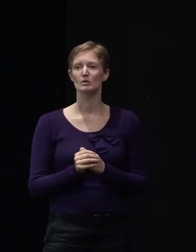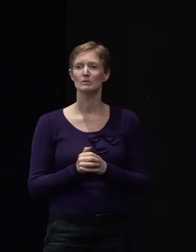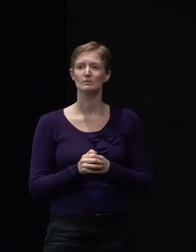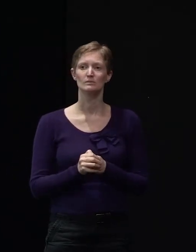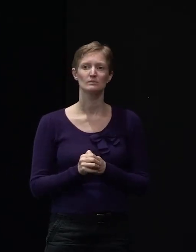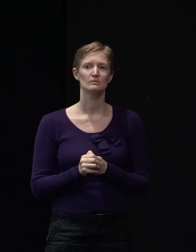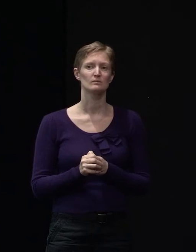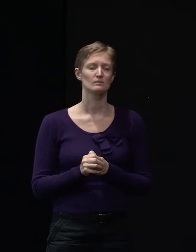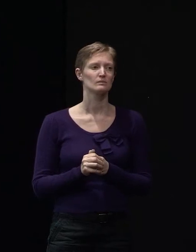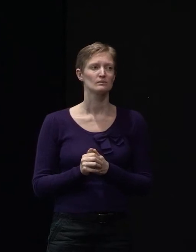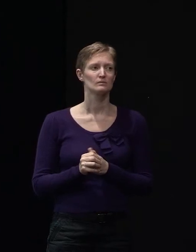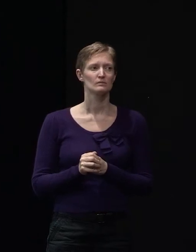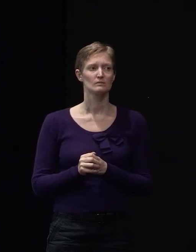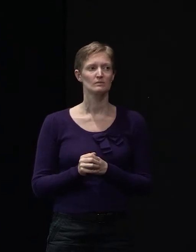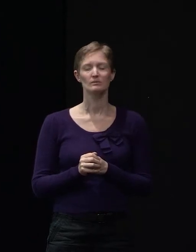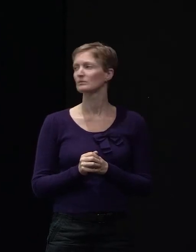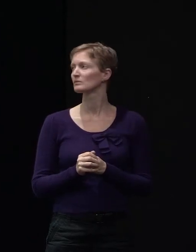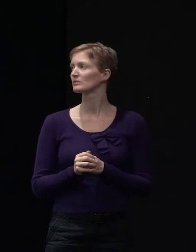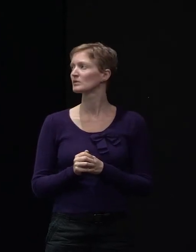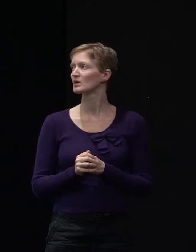Okay. Yeah. As far as...